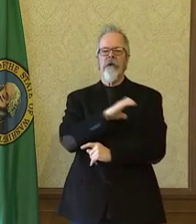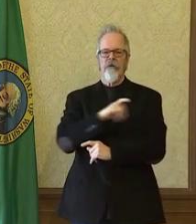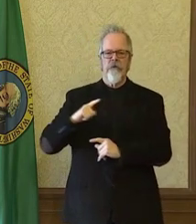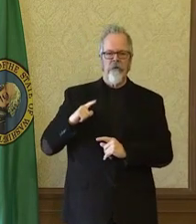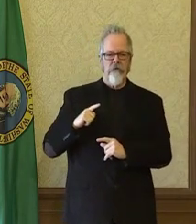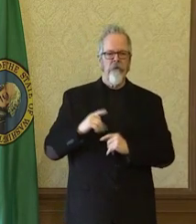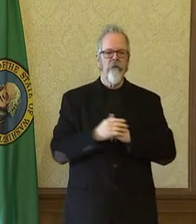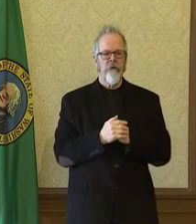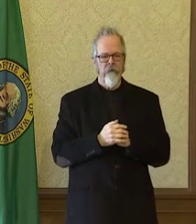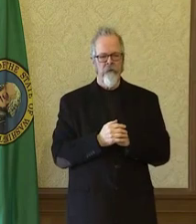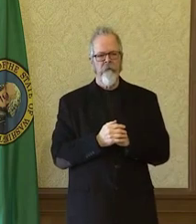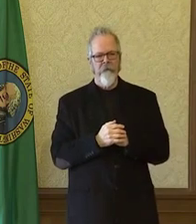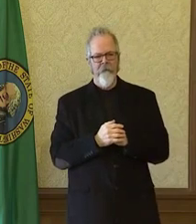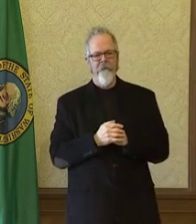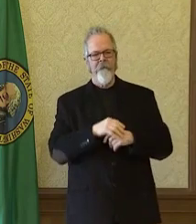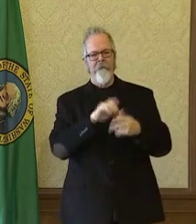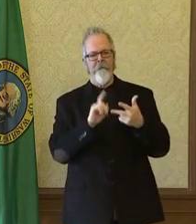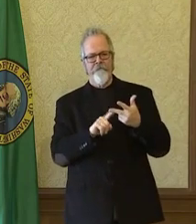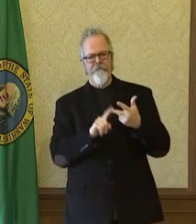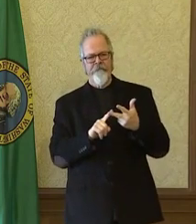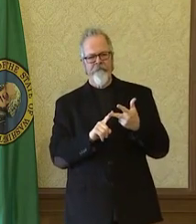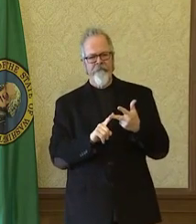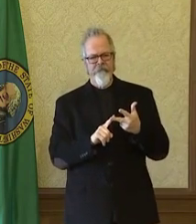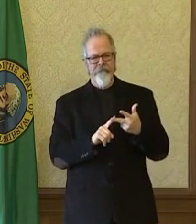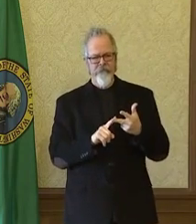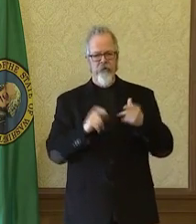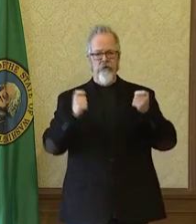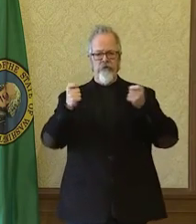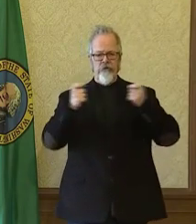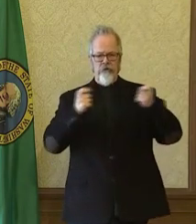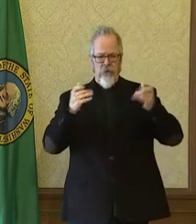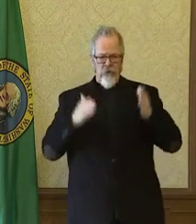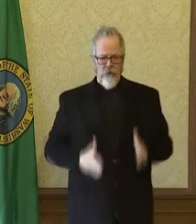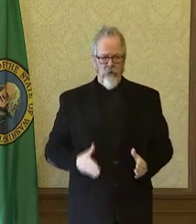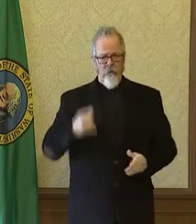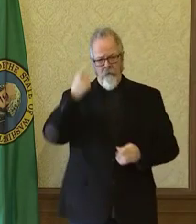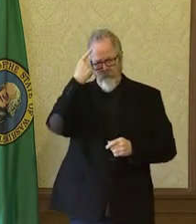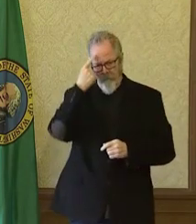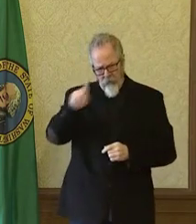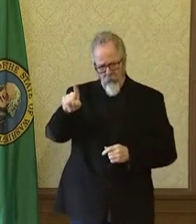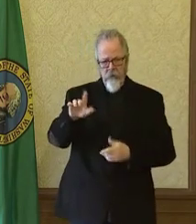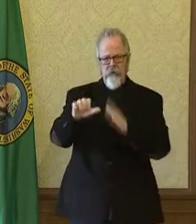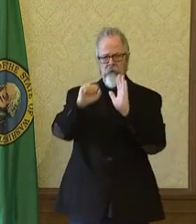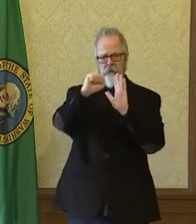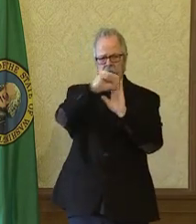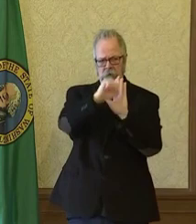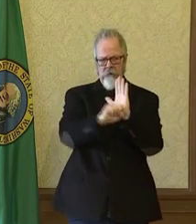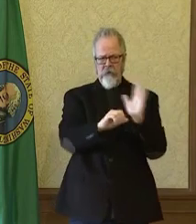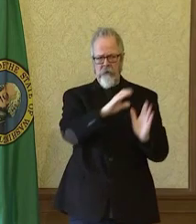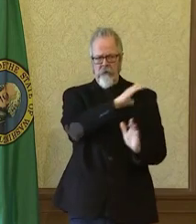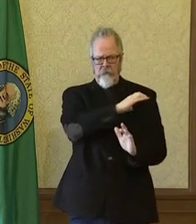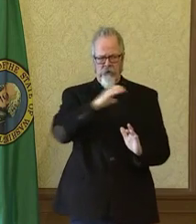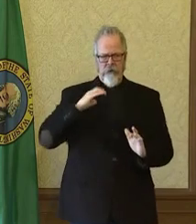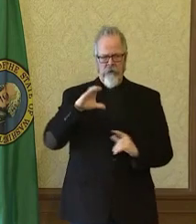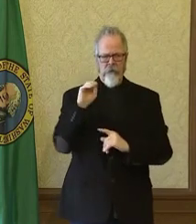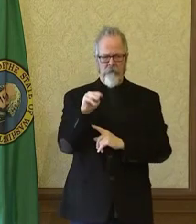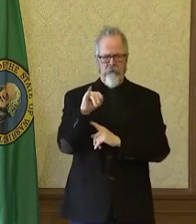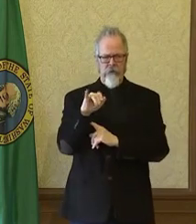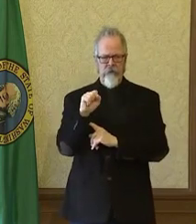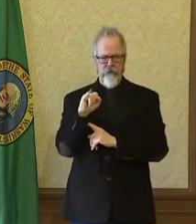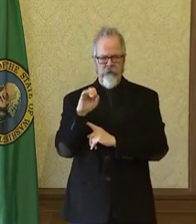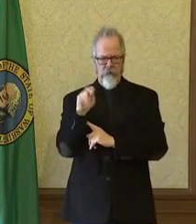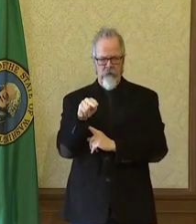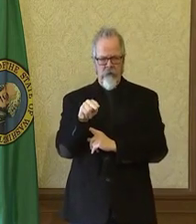Yes, thank you very much, Governor Inslee. On the Olympic Peninsula, small businesses are the lifeblood of our